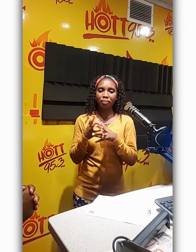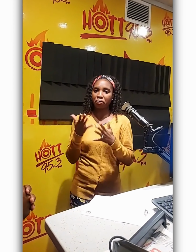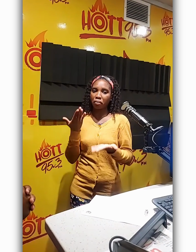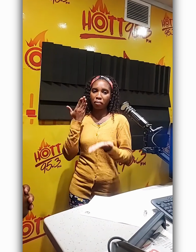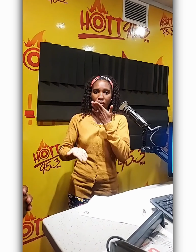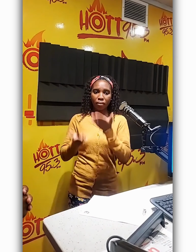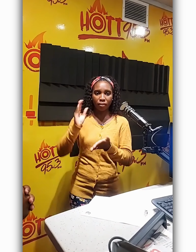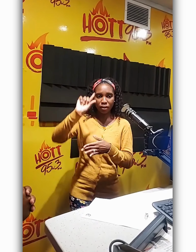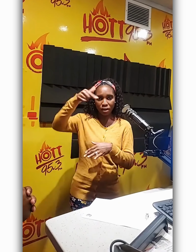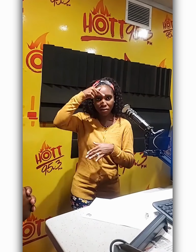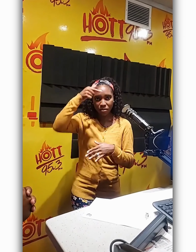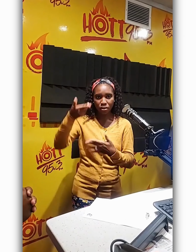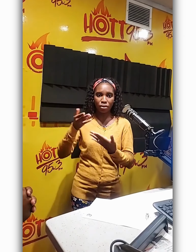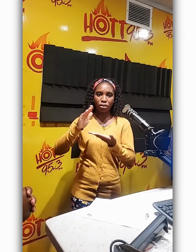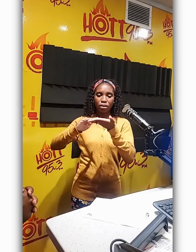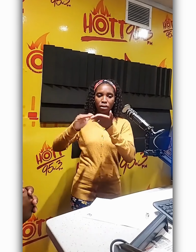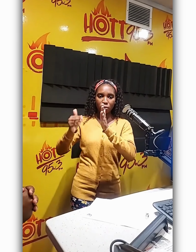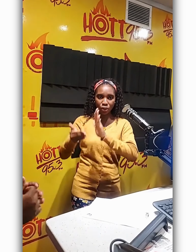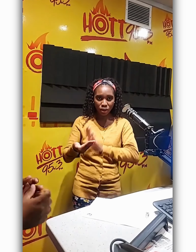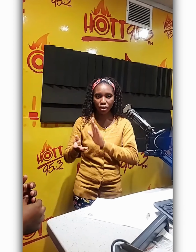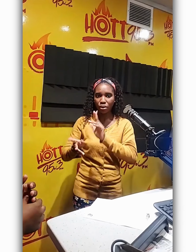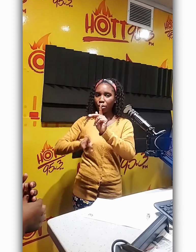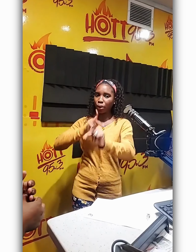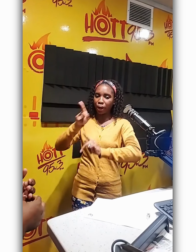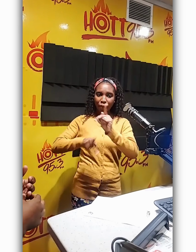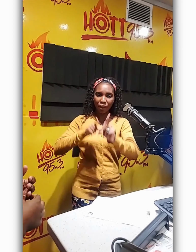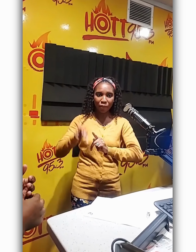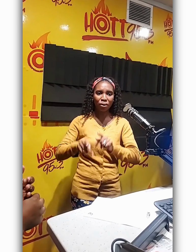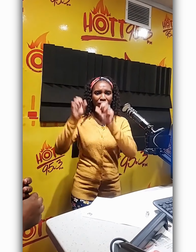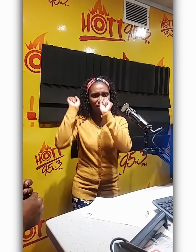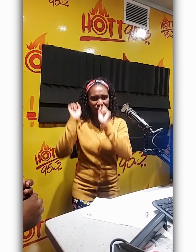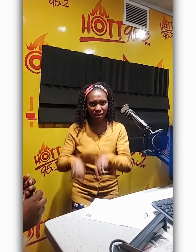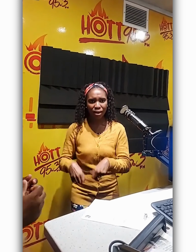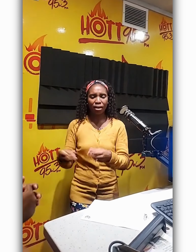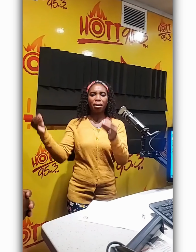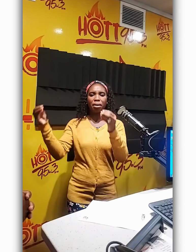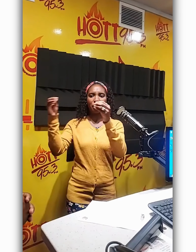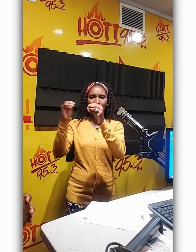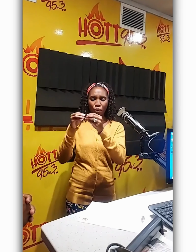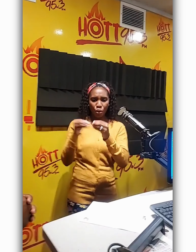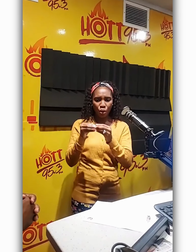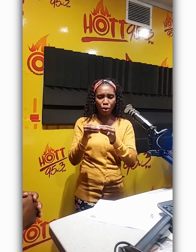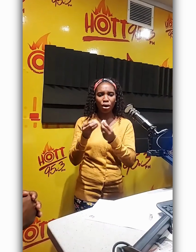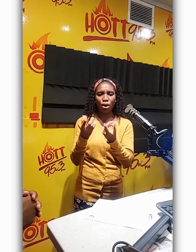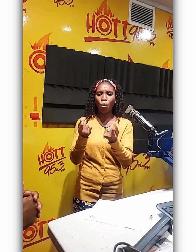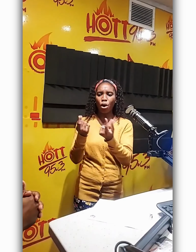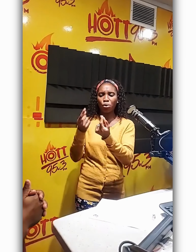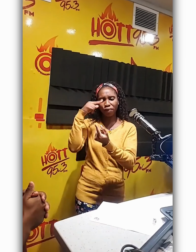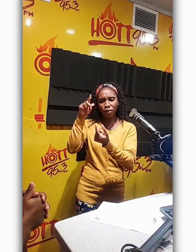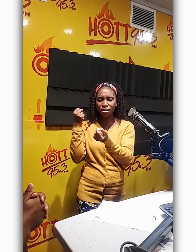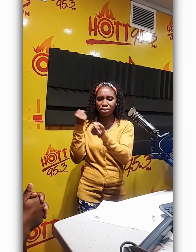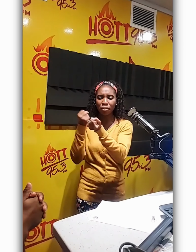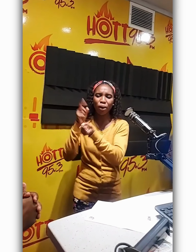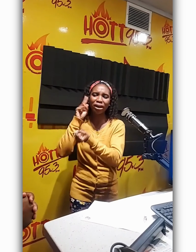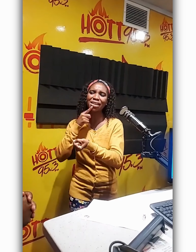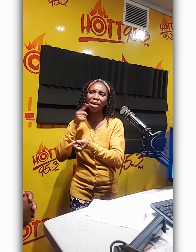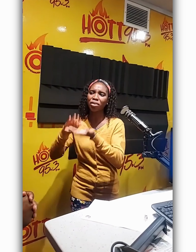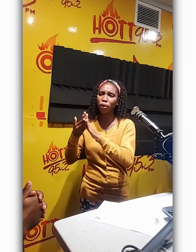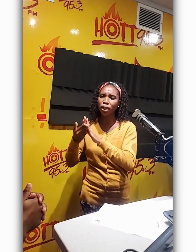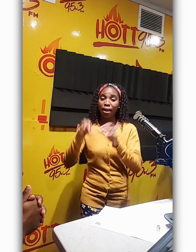is something you would like to see us do more of to help you, besides learning sign language? And I want you to be honest with us this evening, because although you